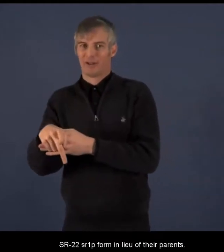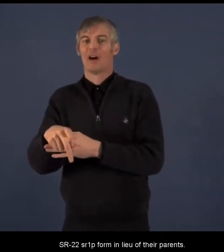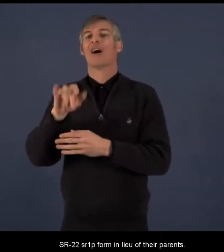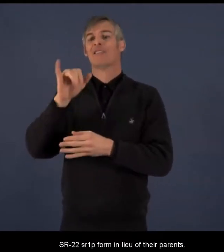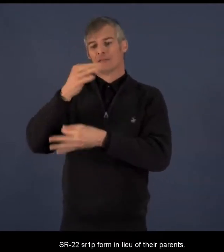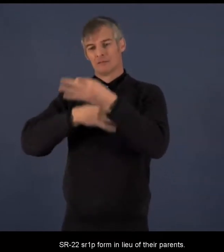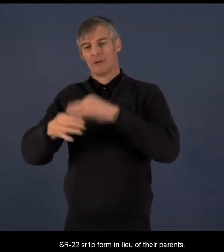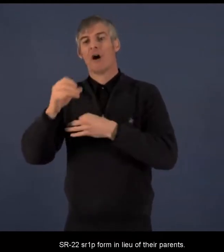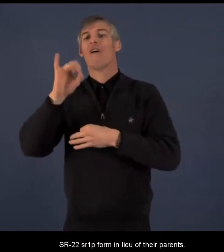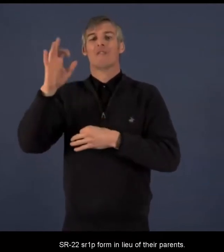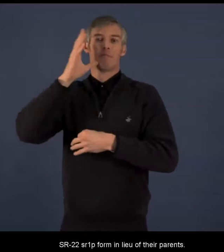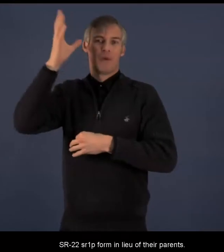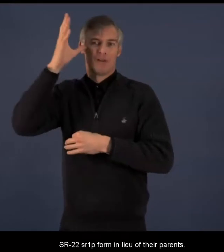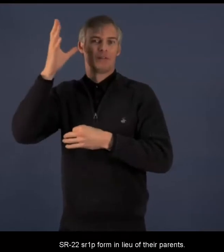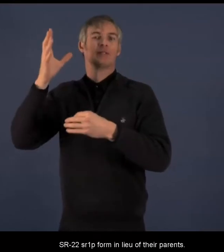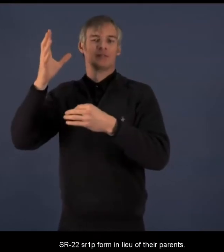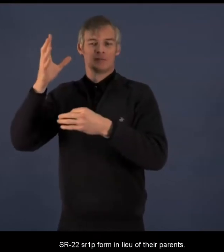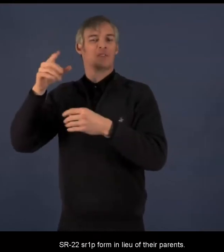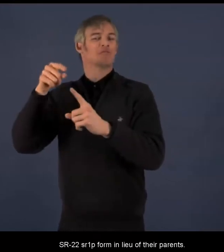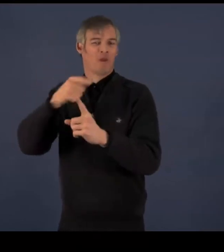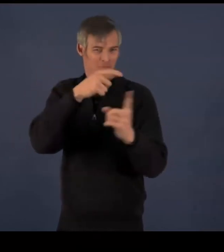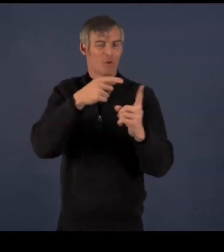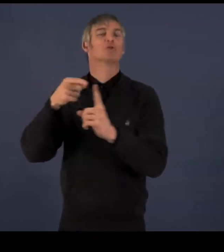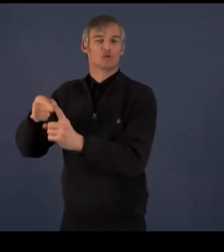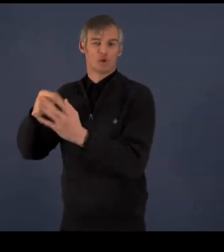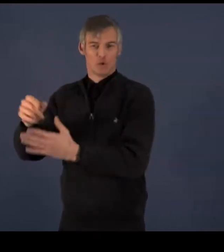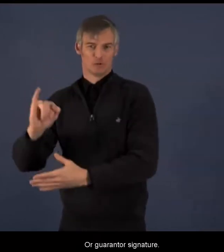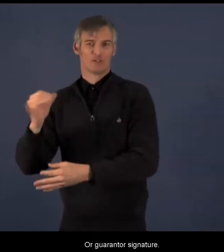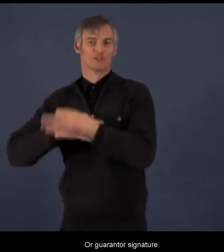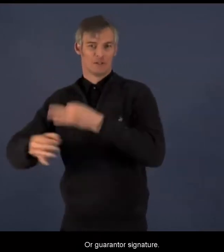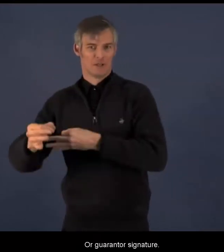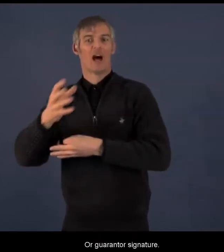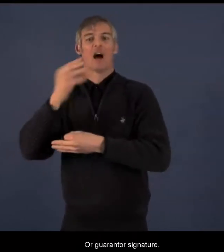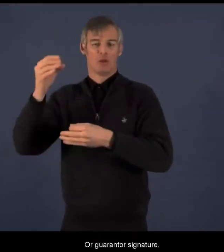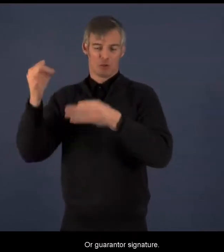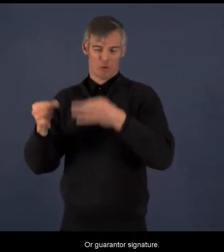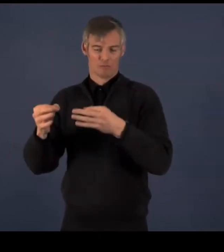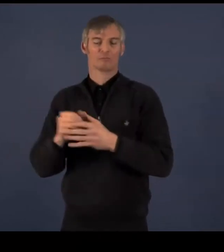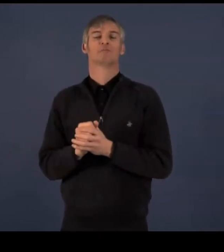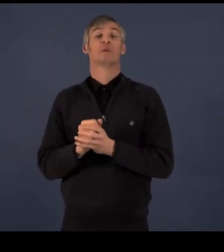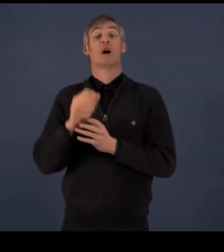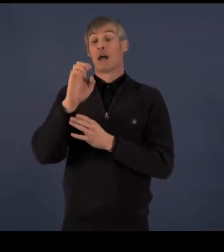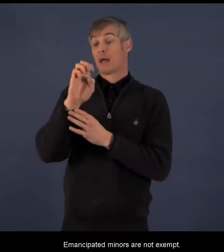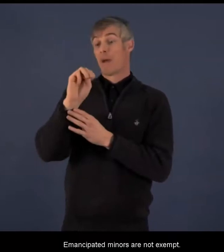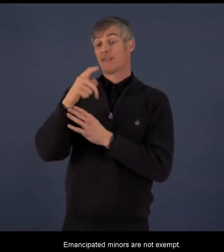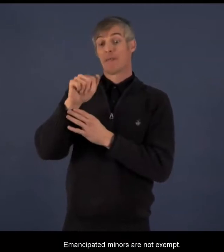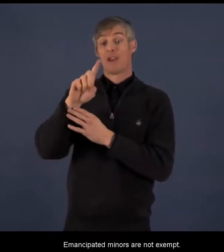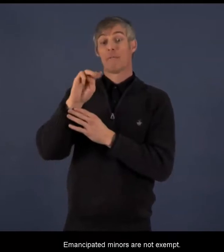SR22/SR1P form in lieu of their parents' or guarantors' signatures. Emancipated